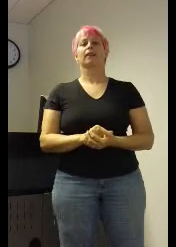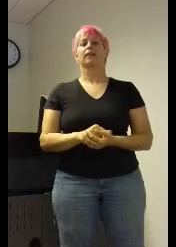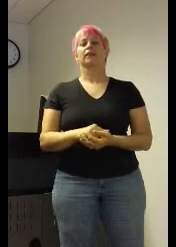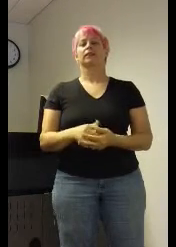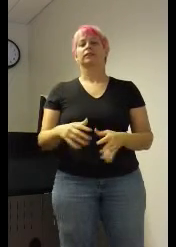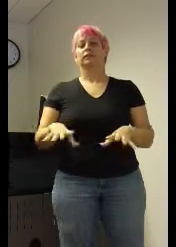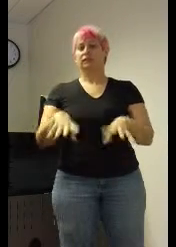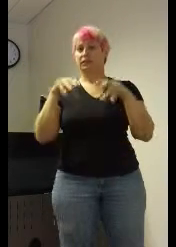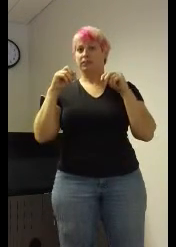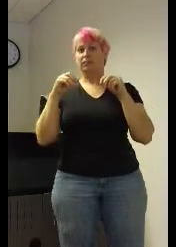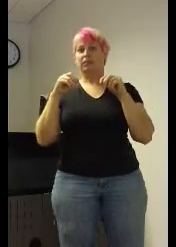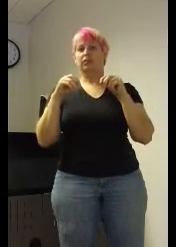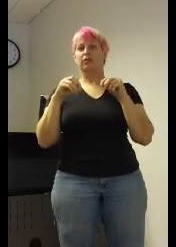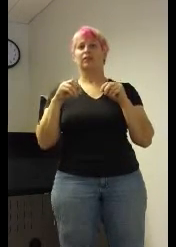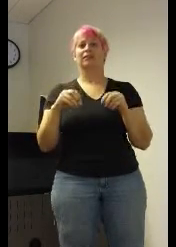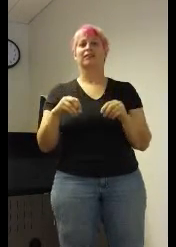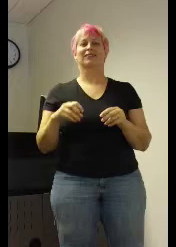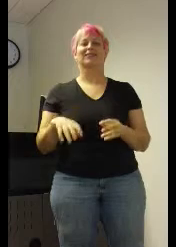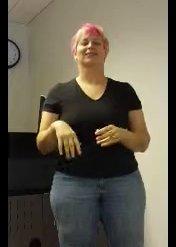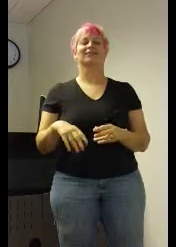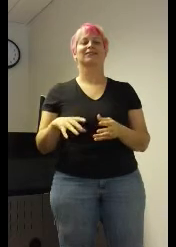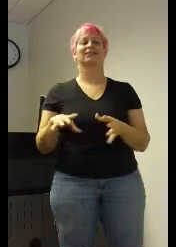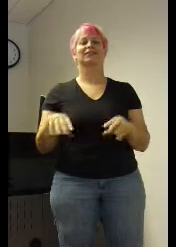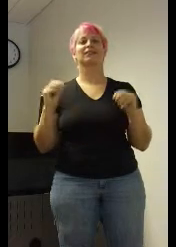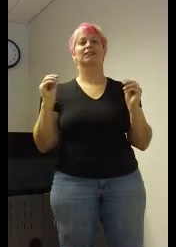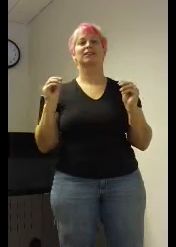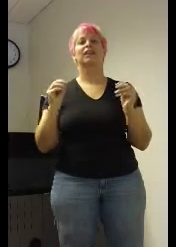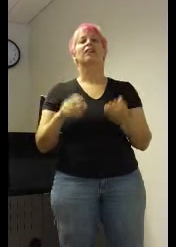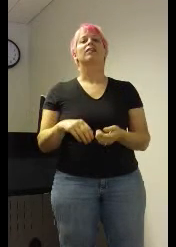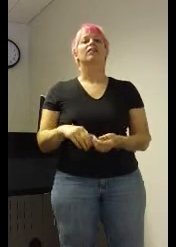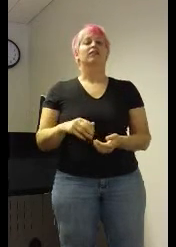going to start saving for therapy on a bad day. We really are going to do both.